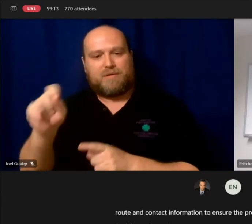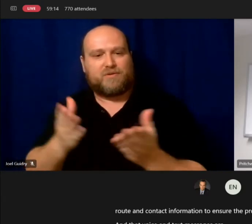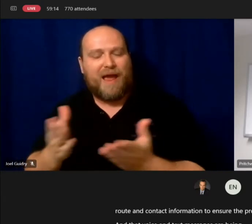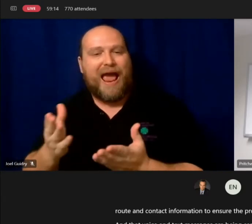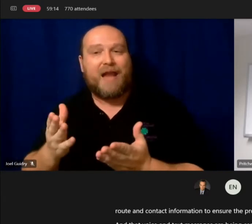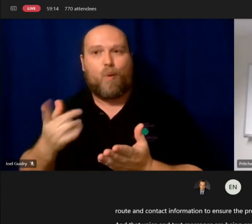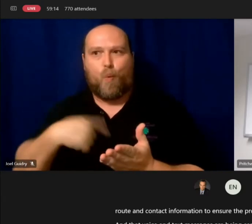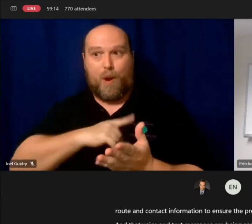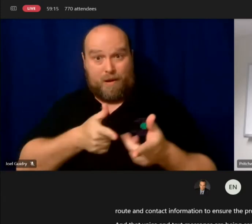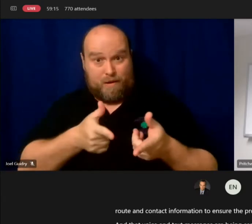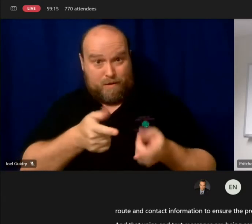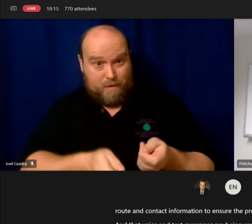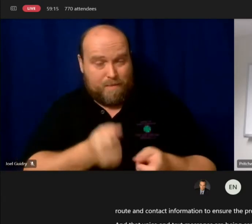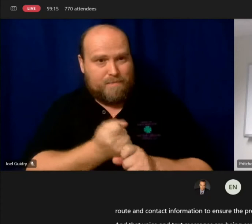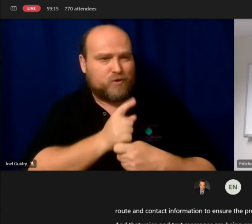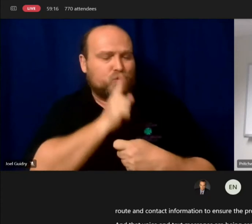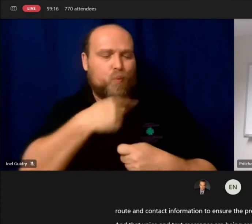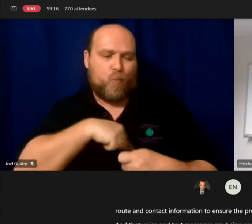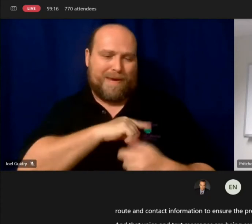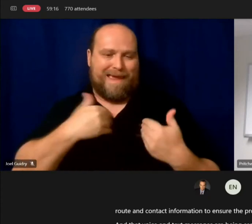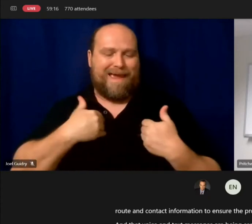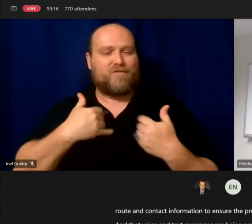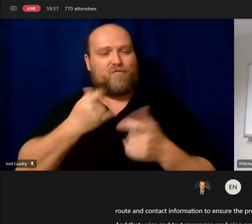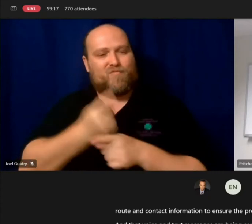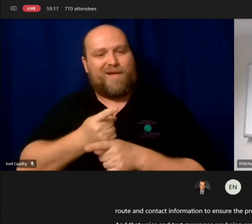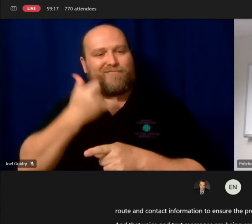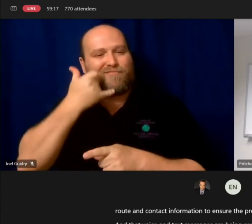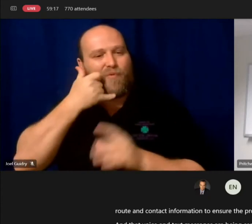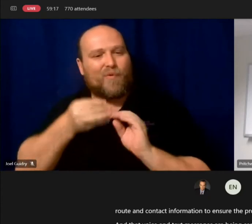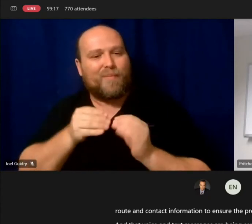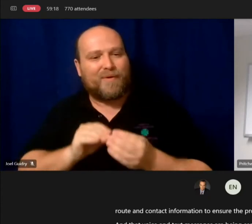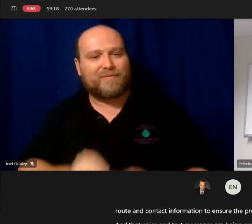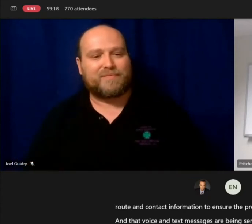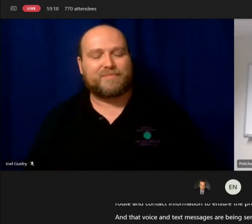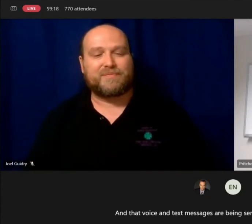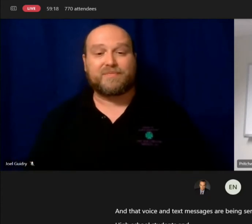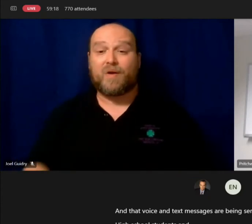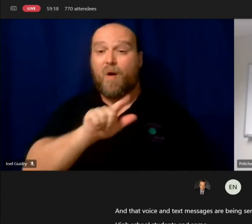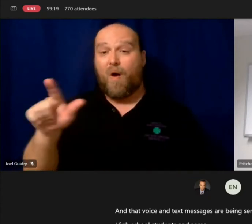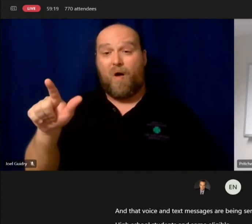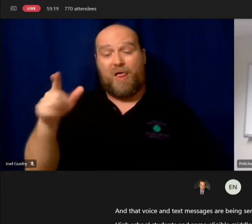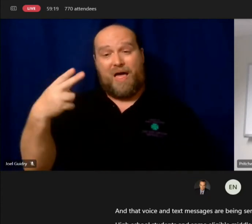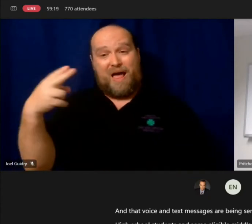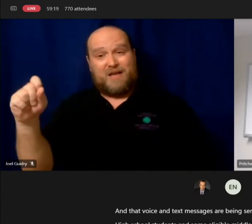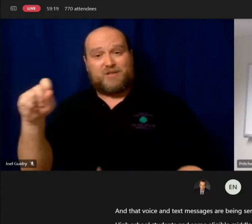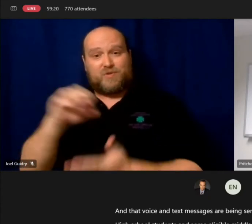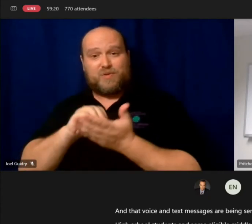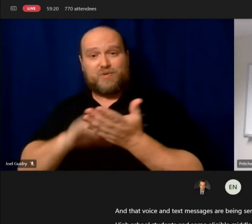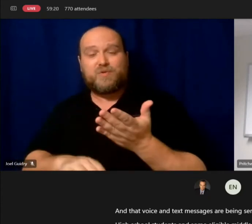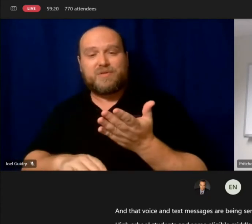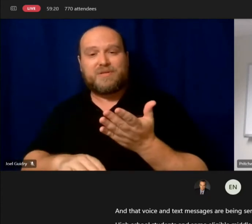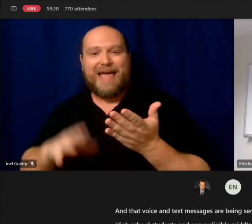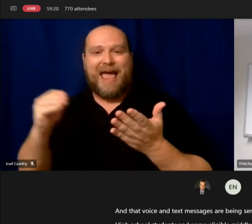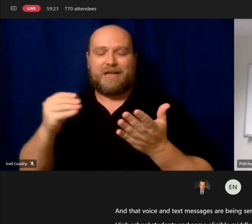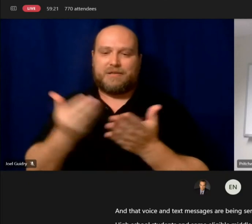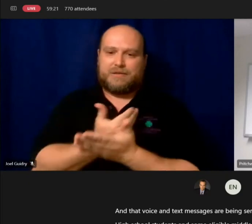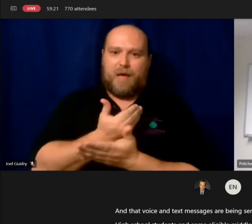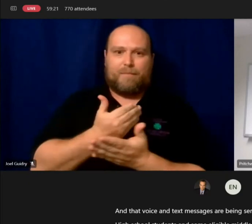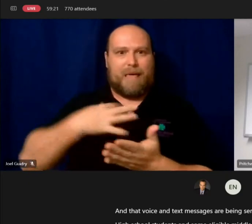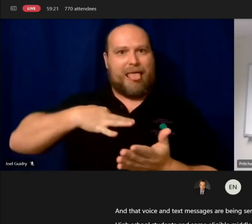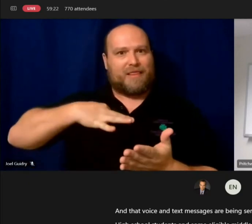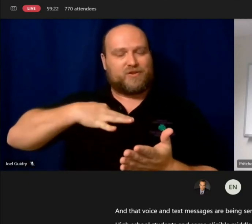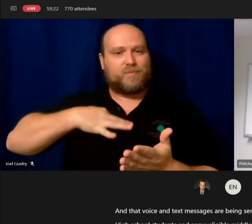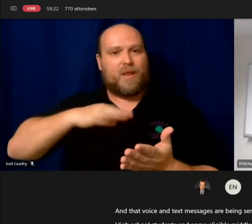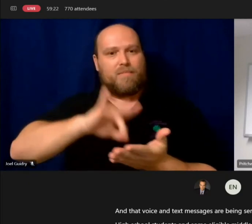number. All high school students and some eligible middle school students will receive an ORCA card. Students eligible for